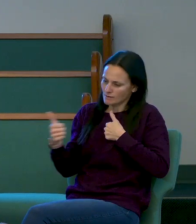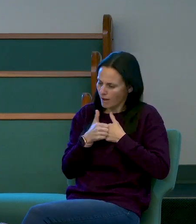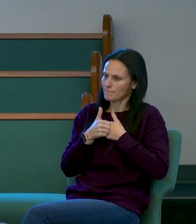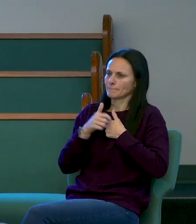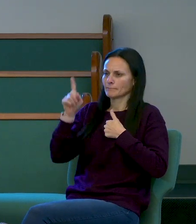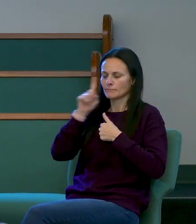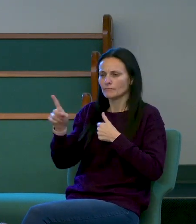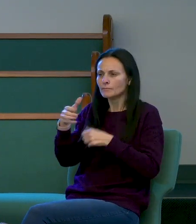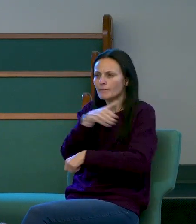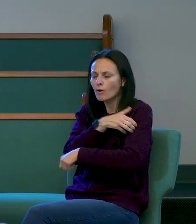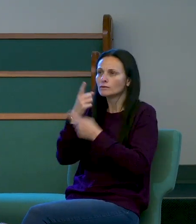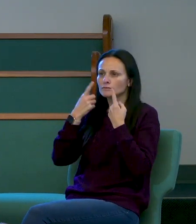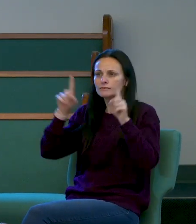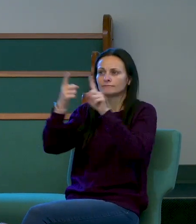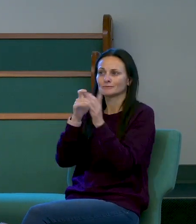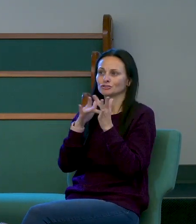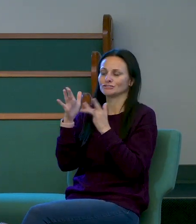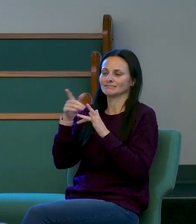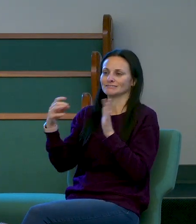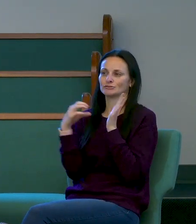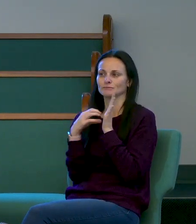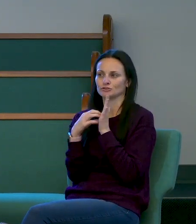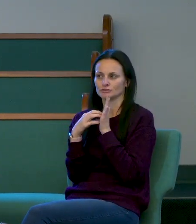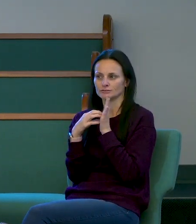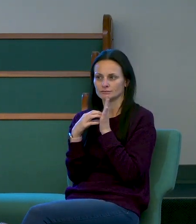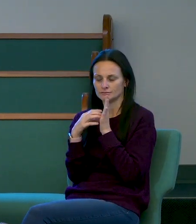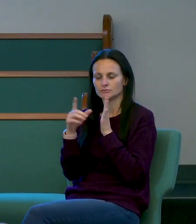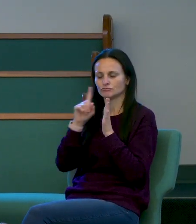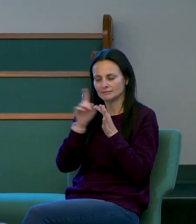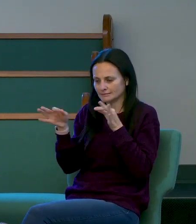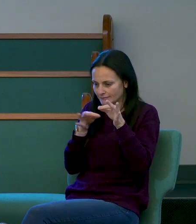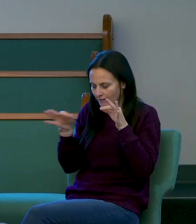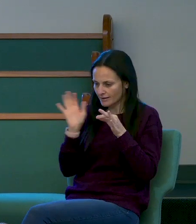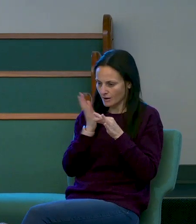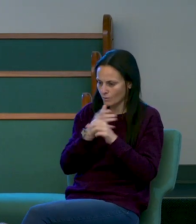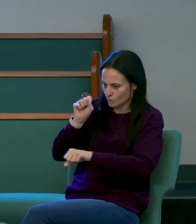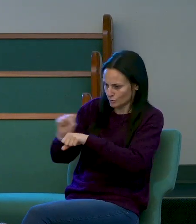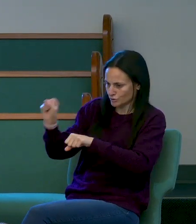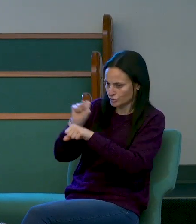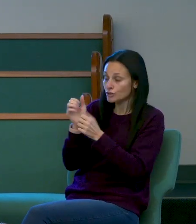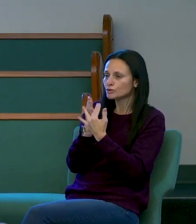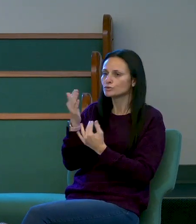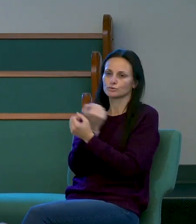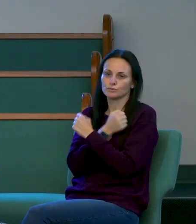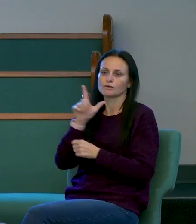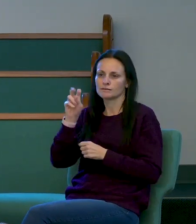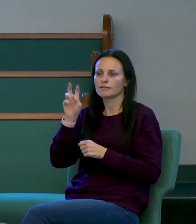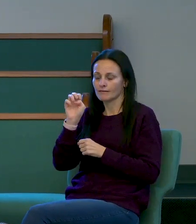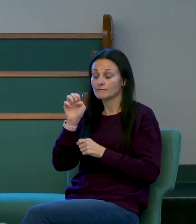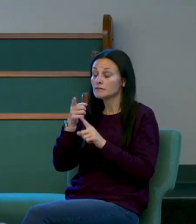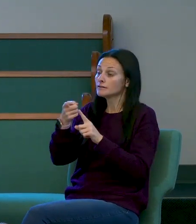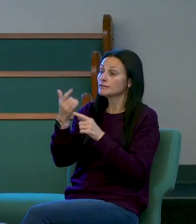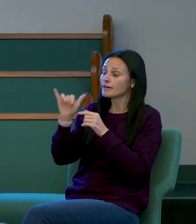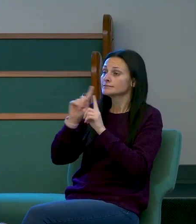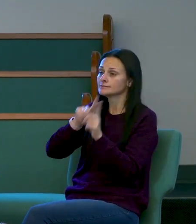power and the proclamation of Jesus in this scripture that is defining our work through love. It is a